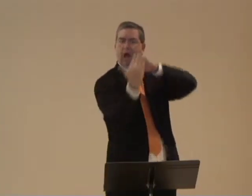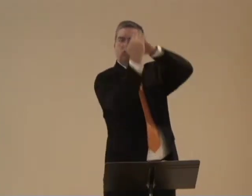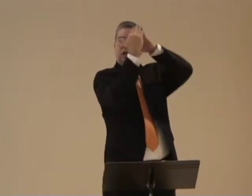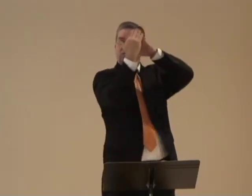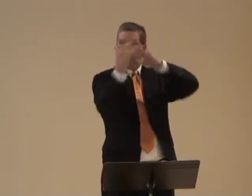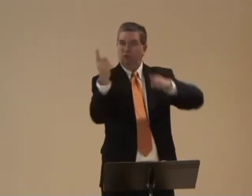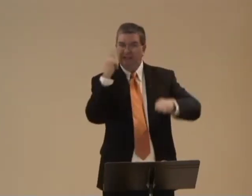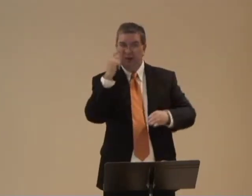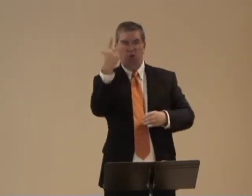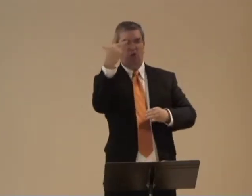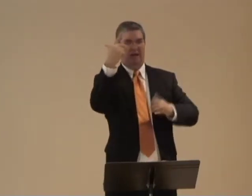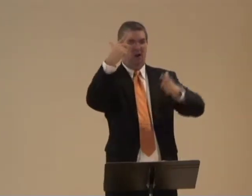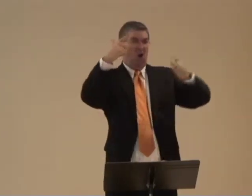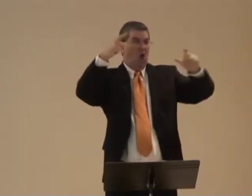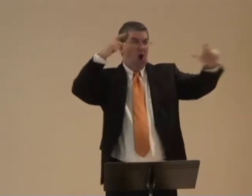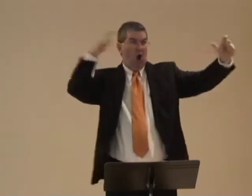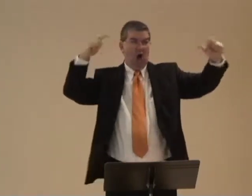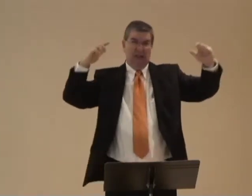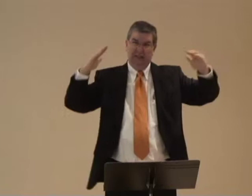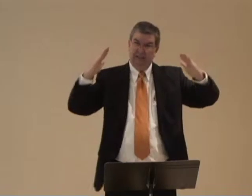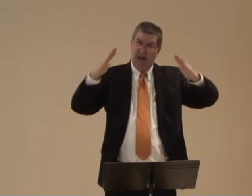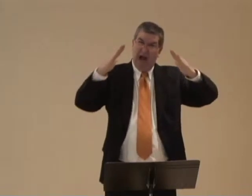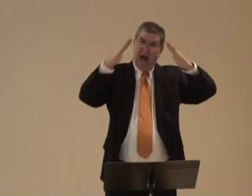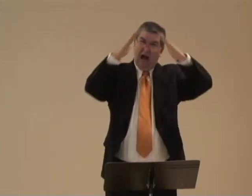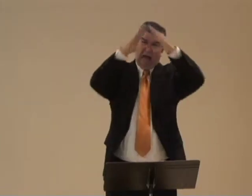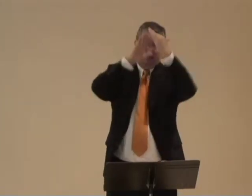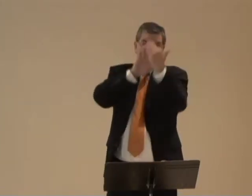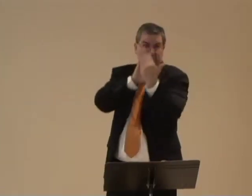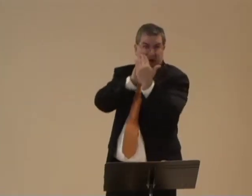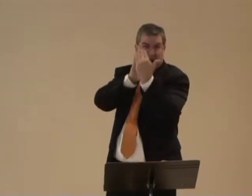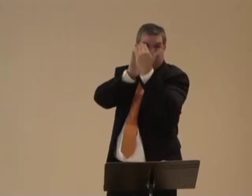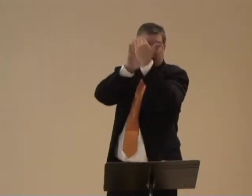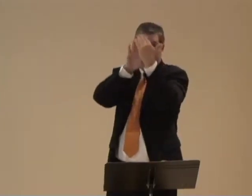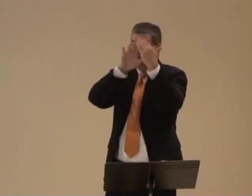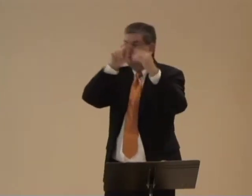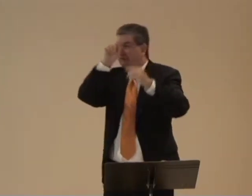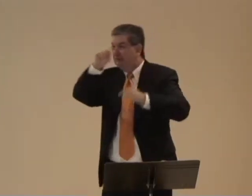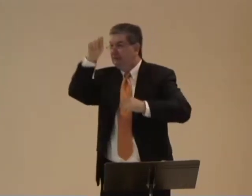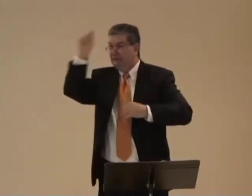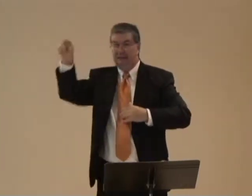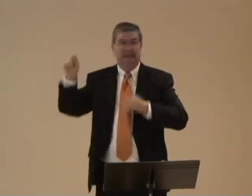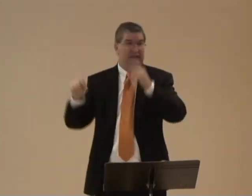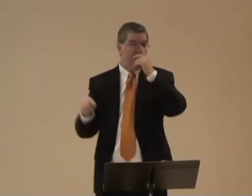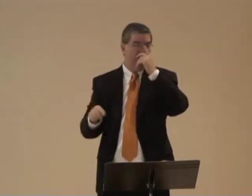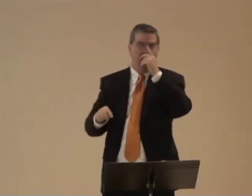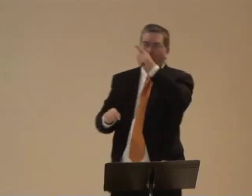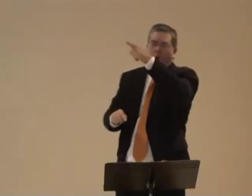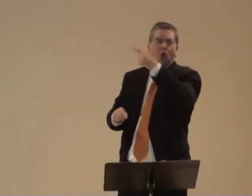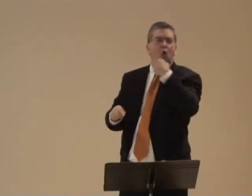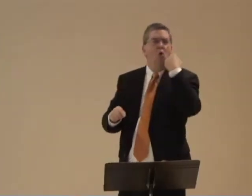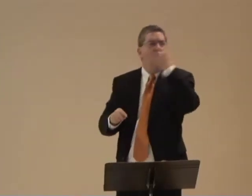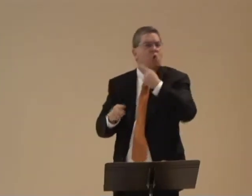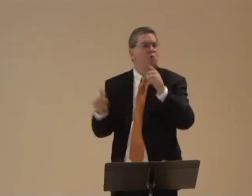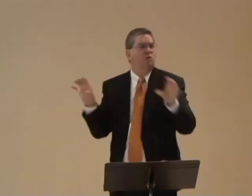You know, at that time they were building the pyramids, huge pyramids of Egypt.